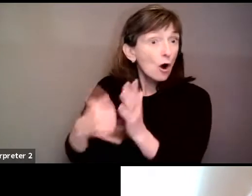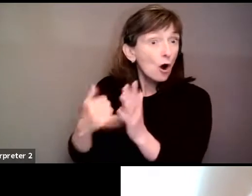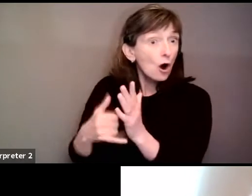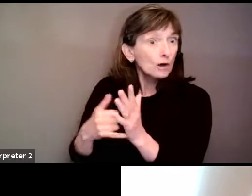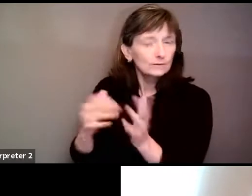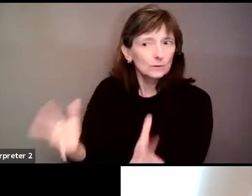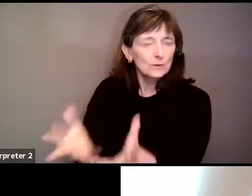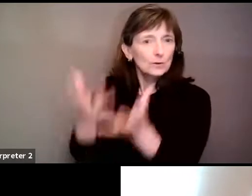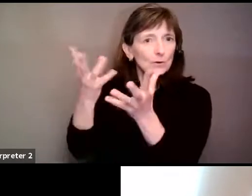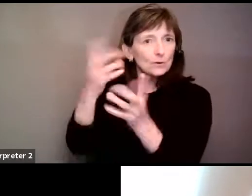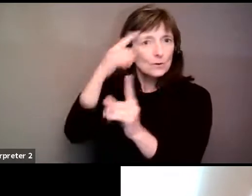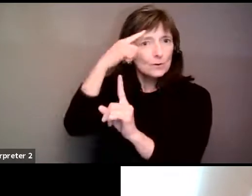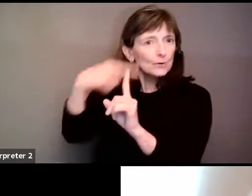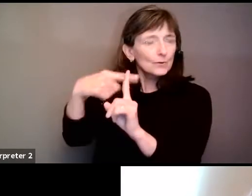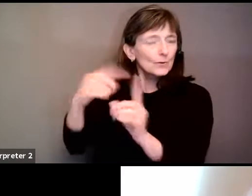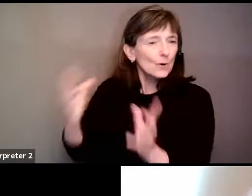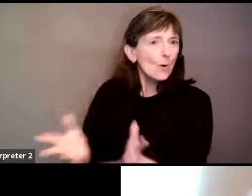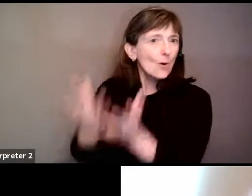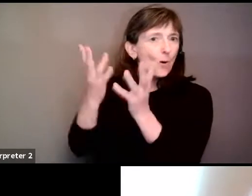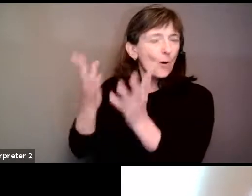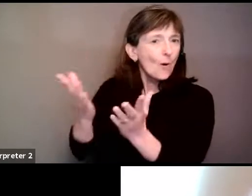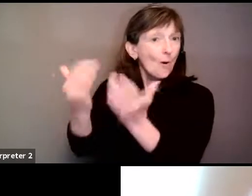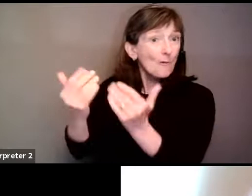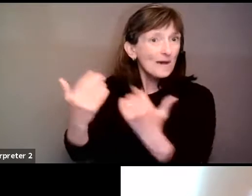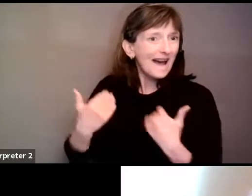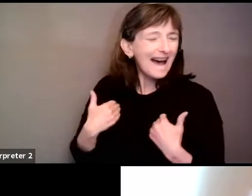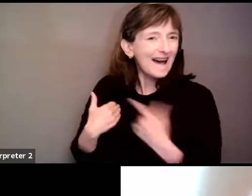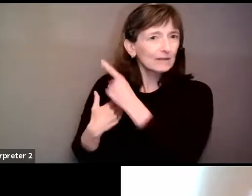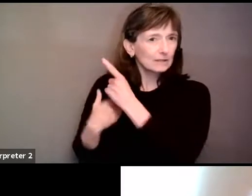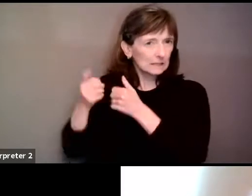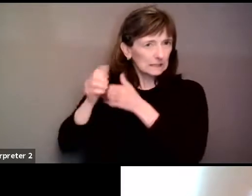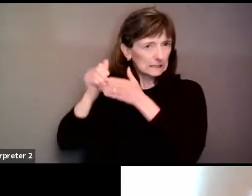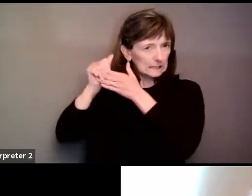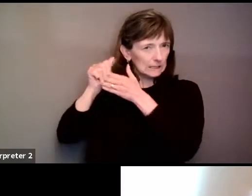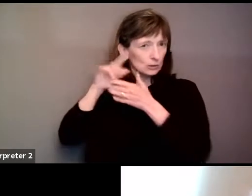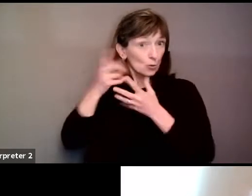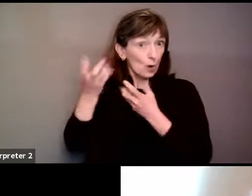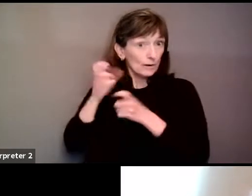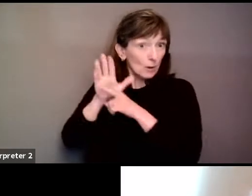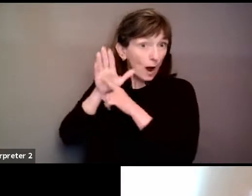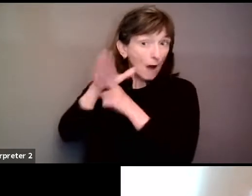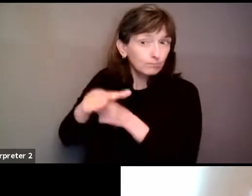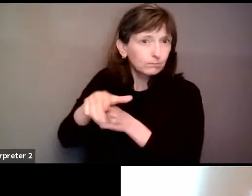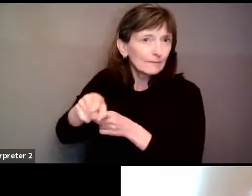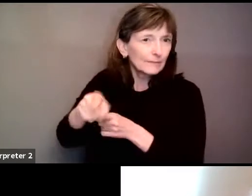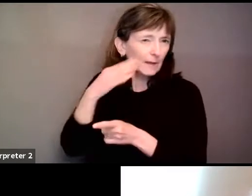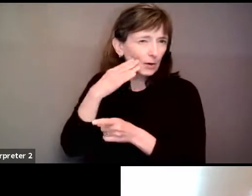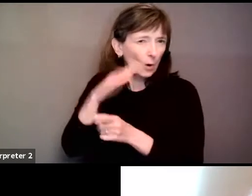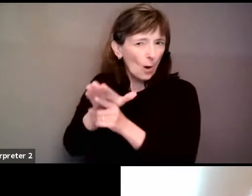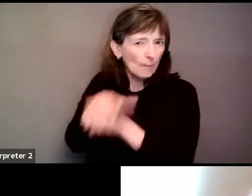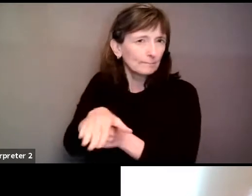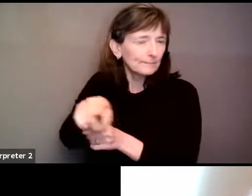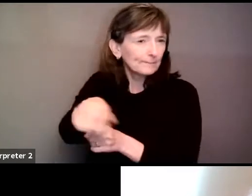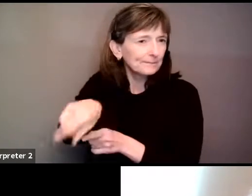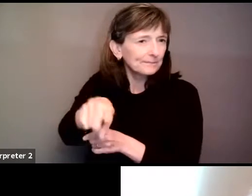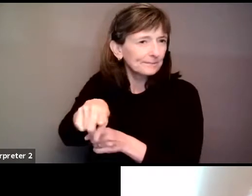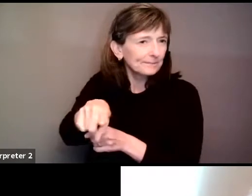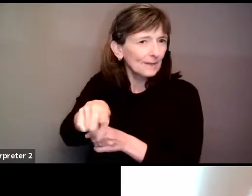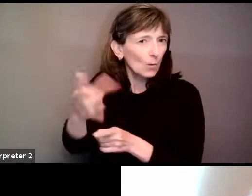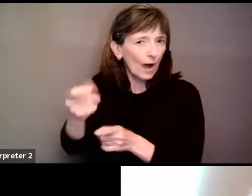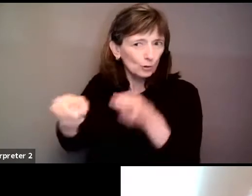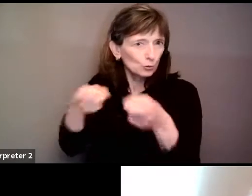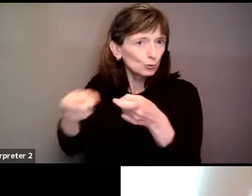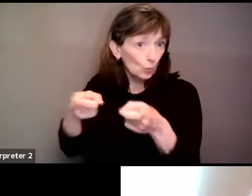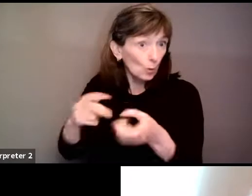people feel hopeless. When we see, think of it as like when you're watching a movie and it moves you, it